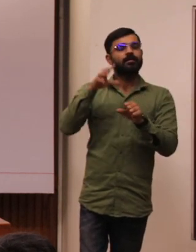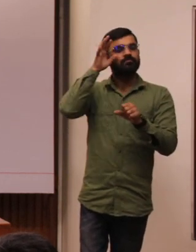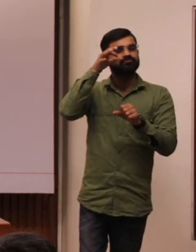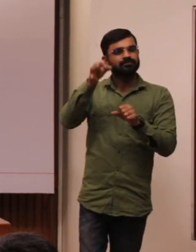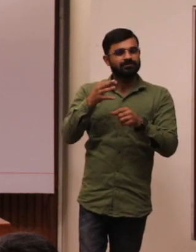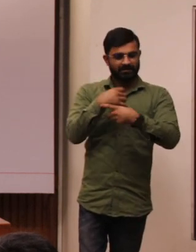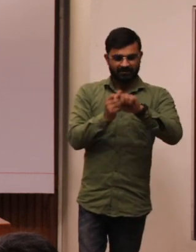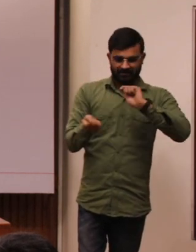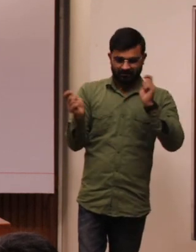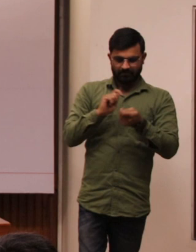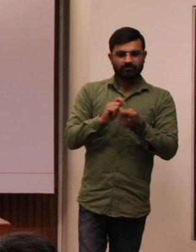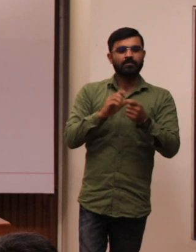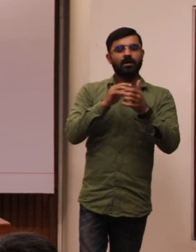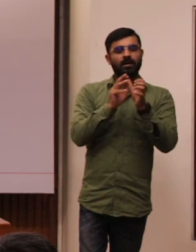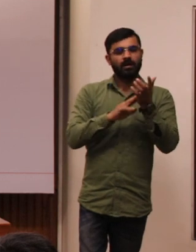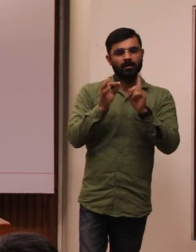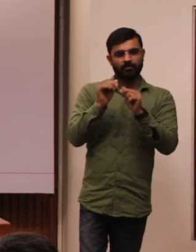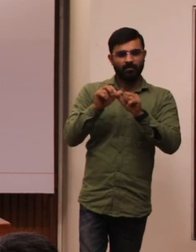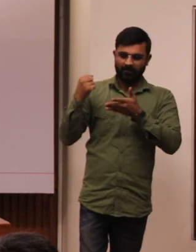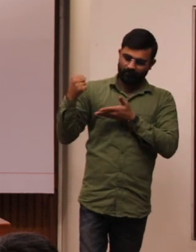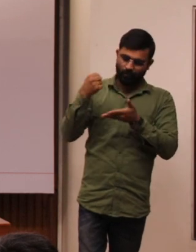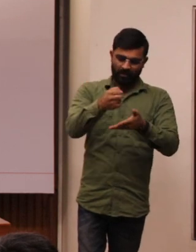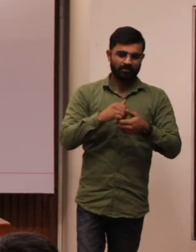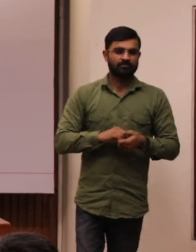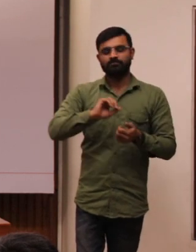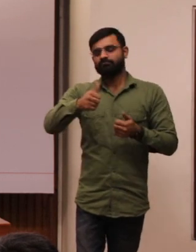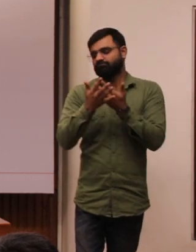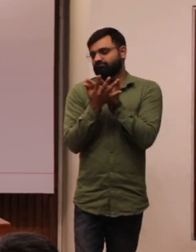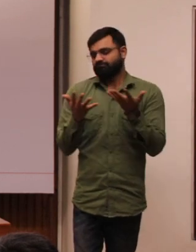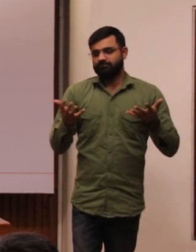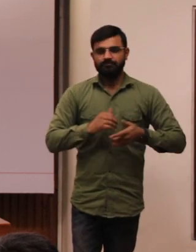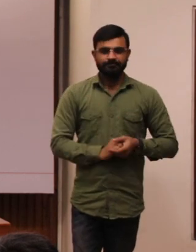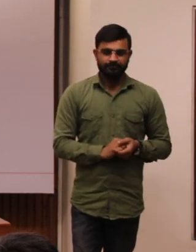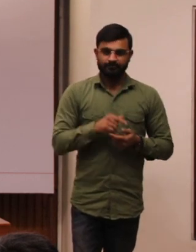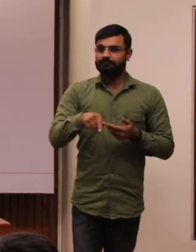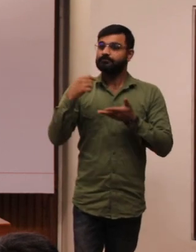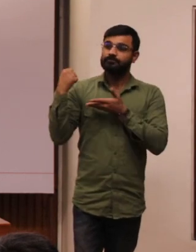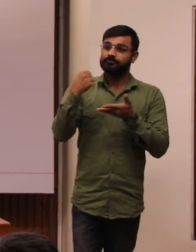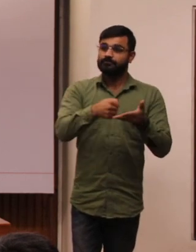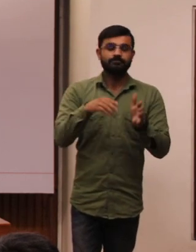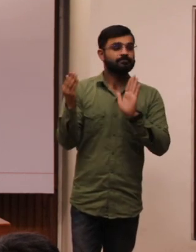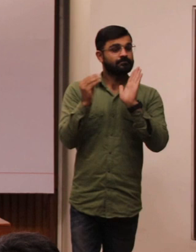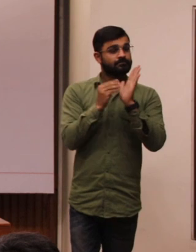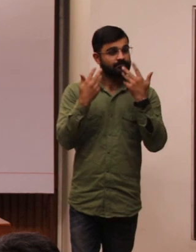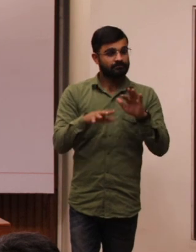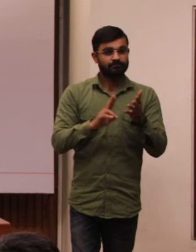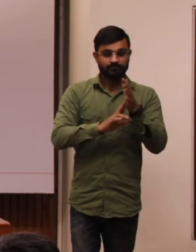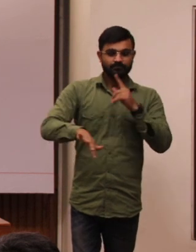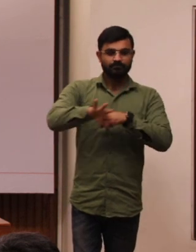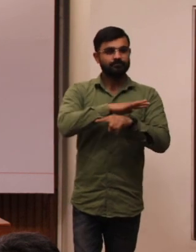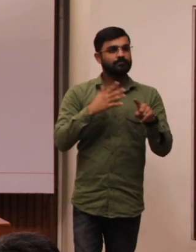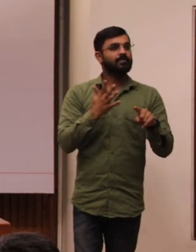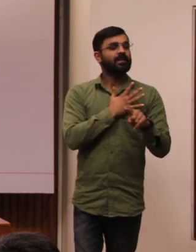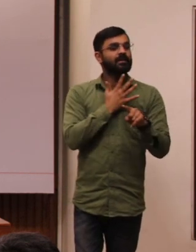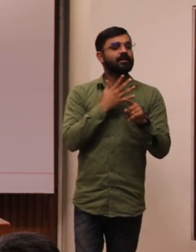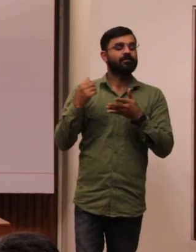Program, CAMPA, Composite Afforestation Fund, and other sources. In this budget, it also mentions that the National Sovereign Green